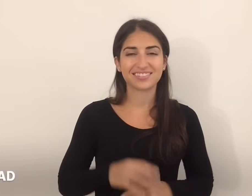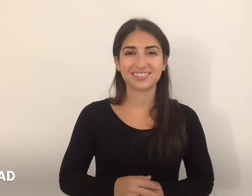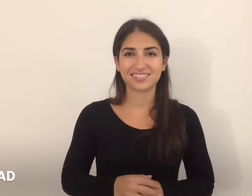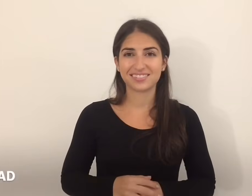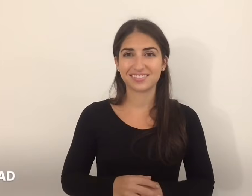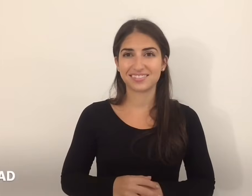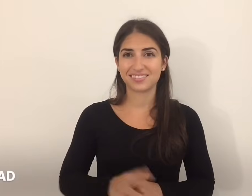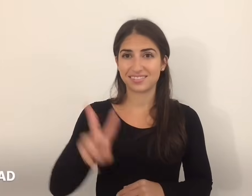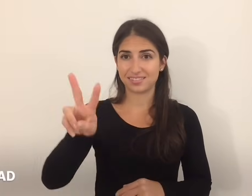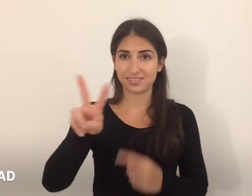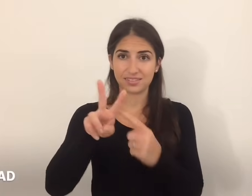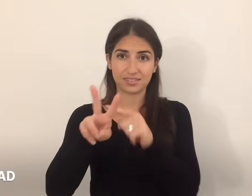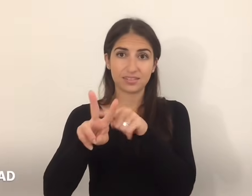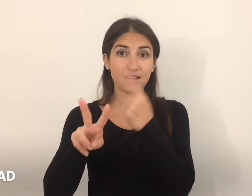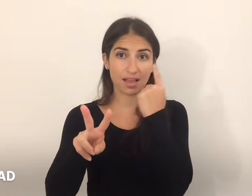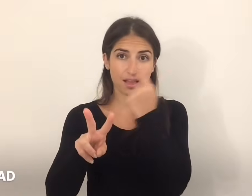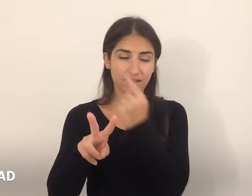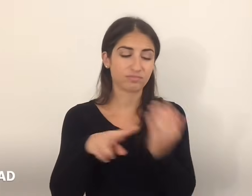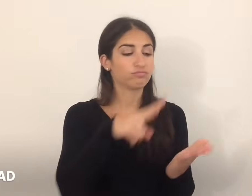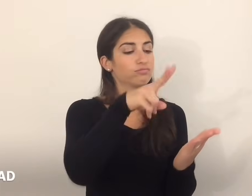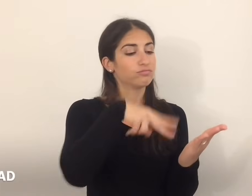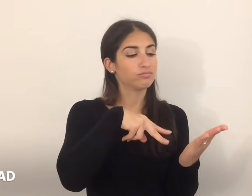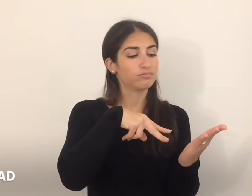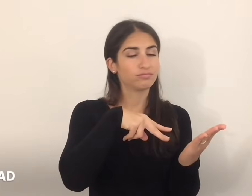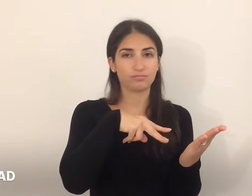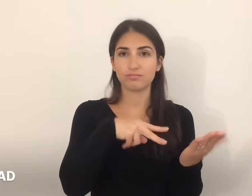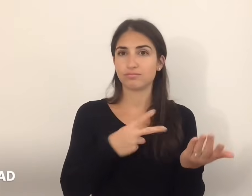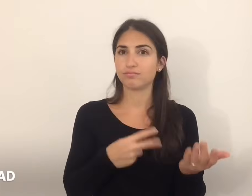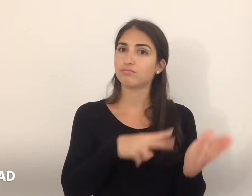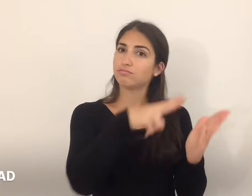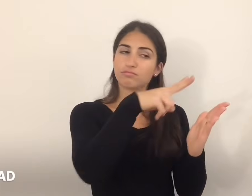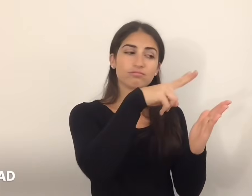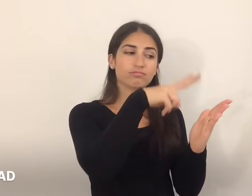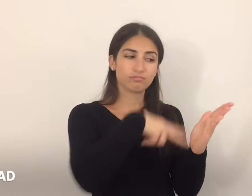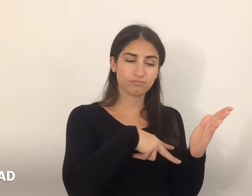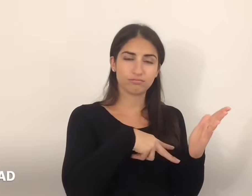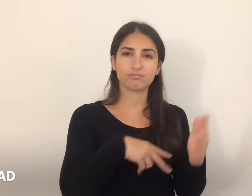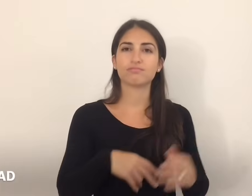Read. So it's like your eyes scanning a page. Read.